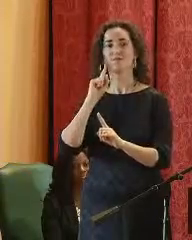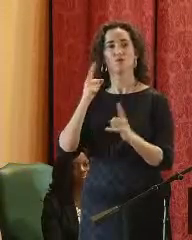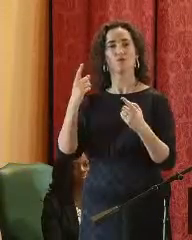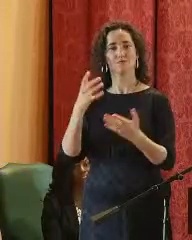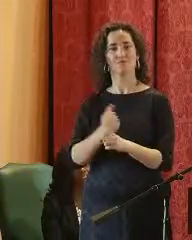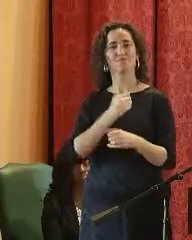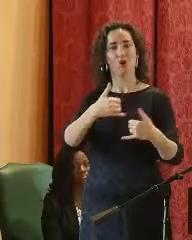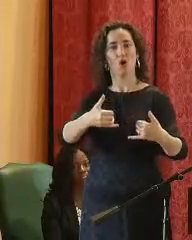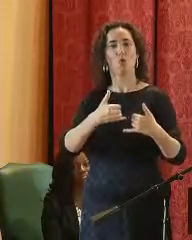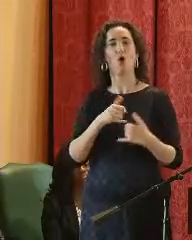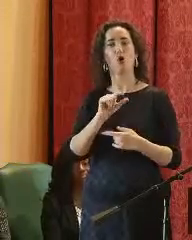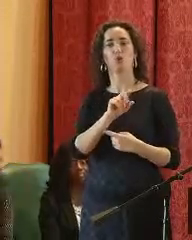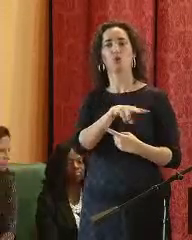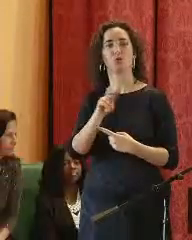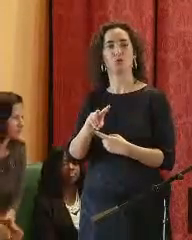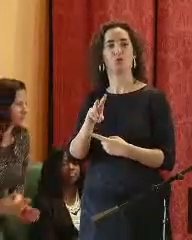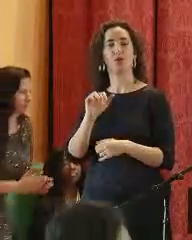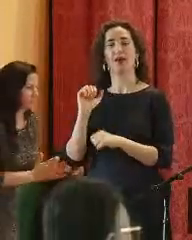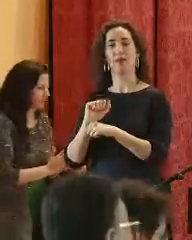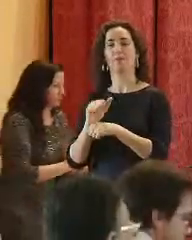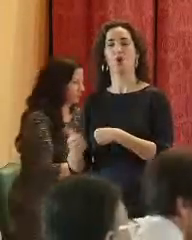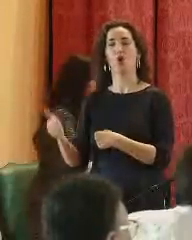2022.